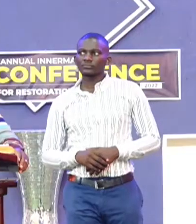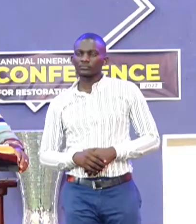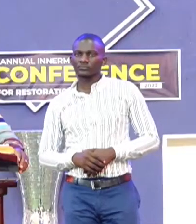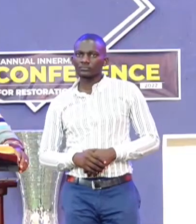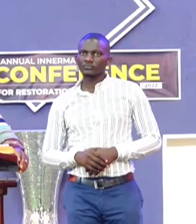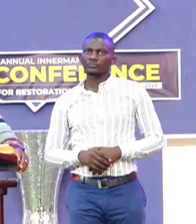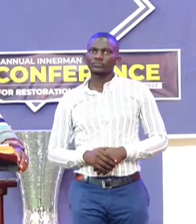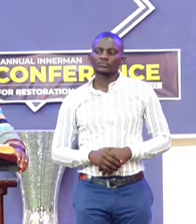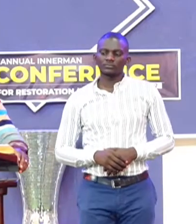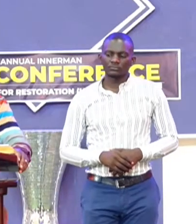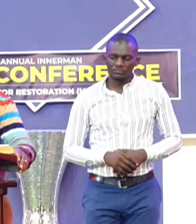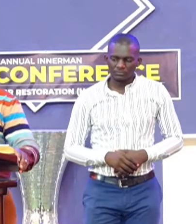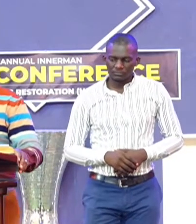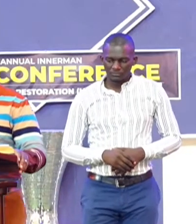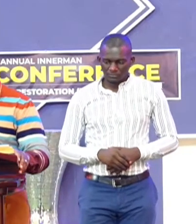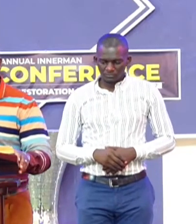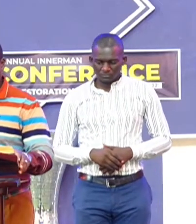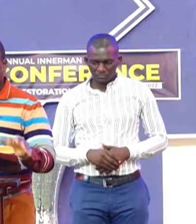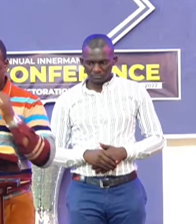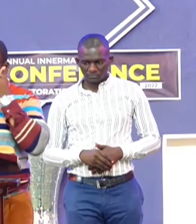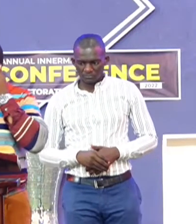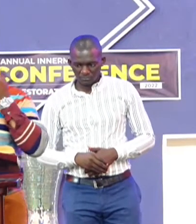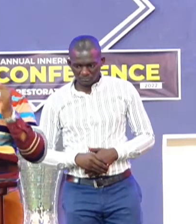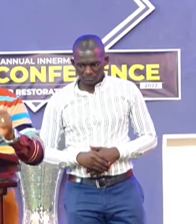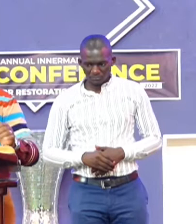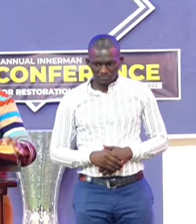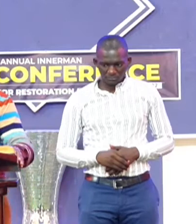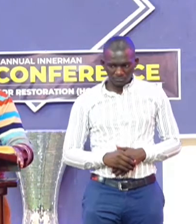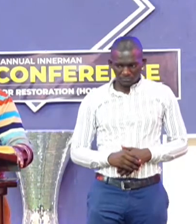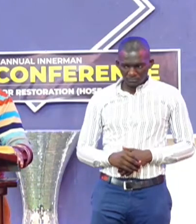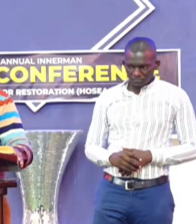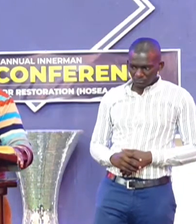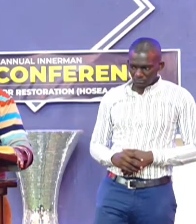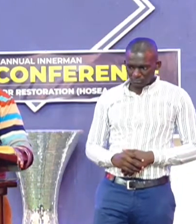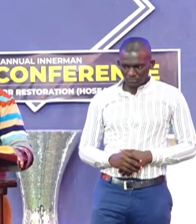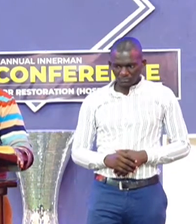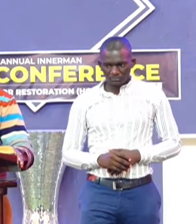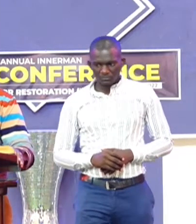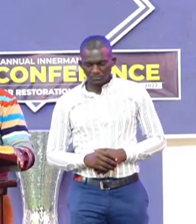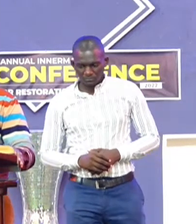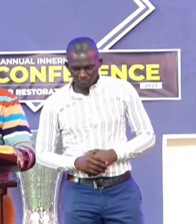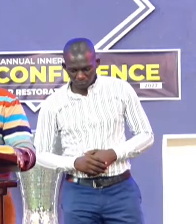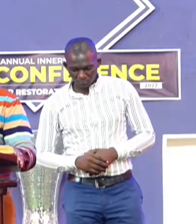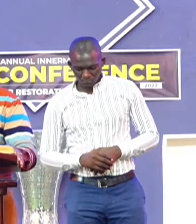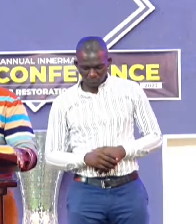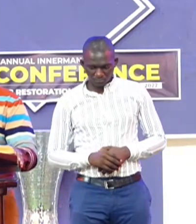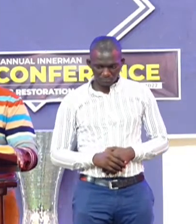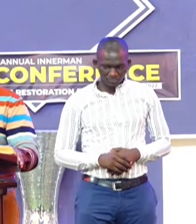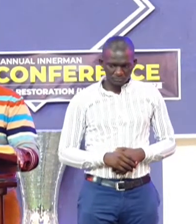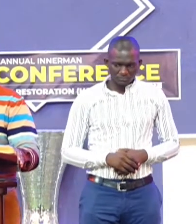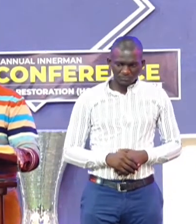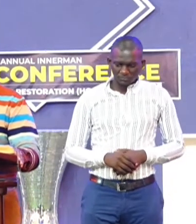will bind our wounds. After 2 days, he will receive us. On the third day, he will restore